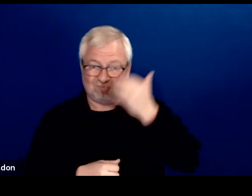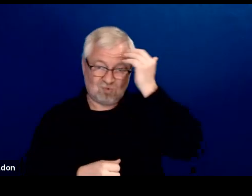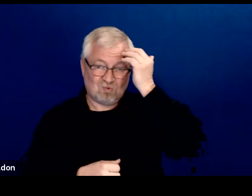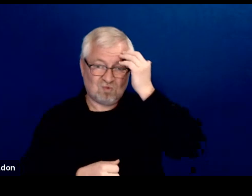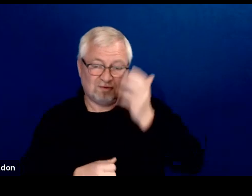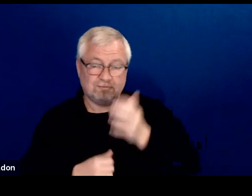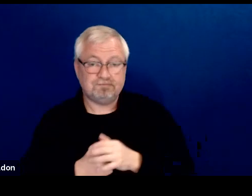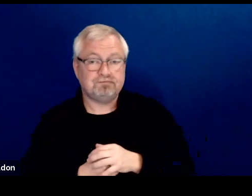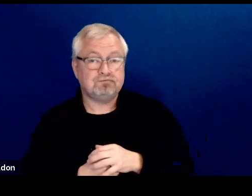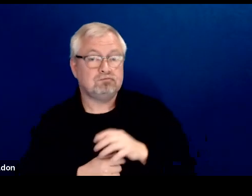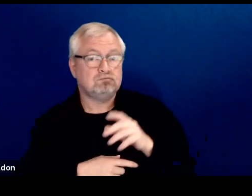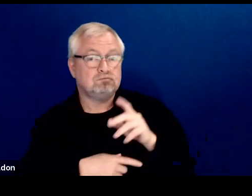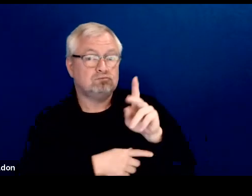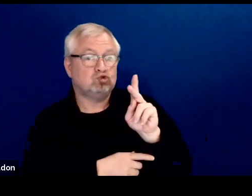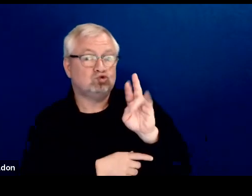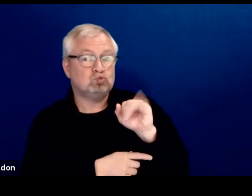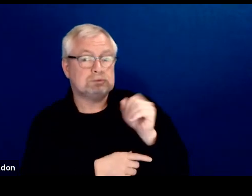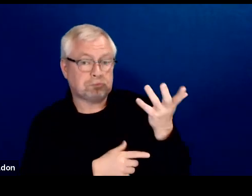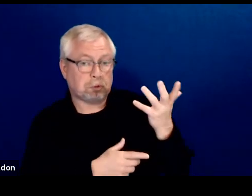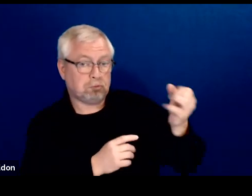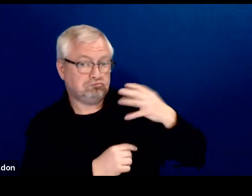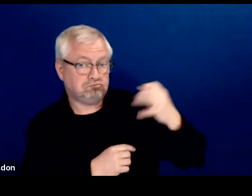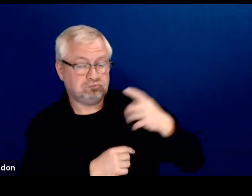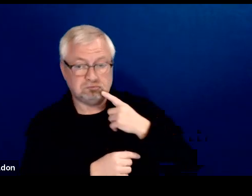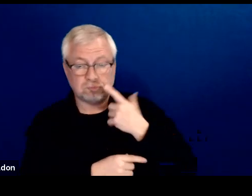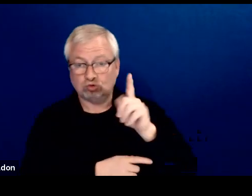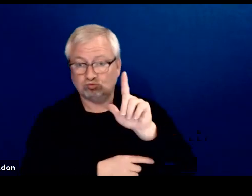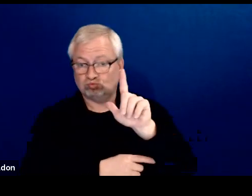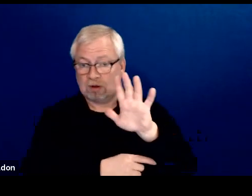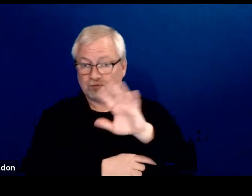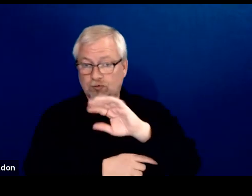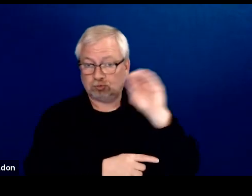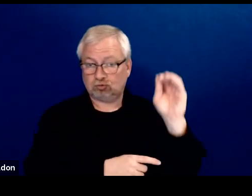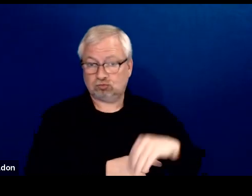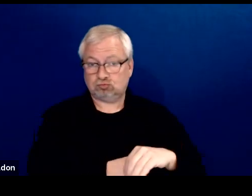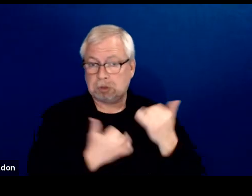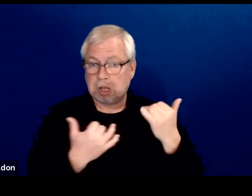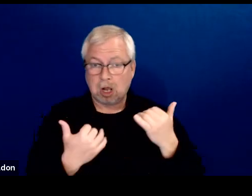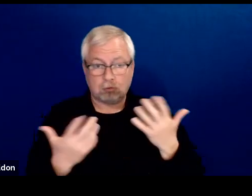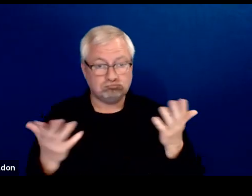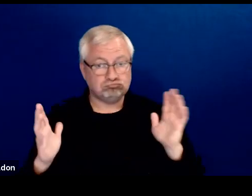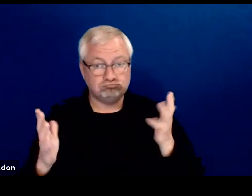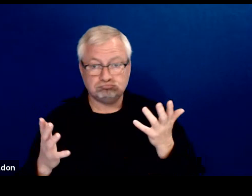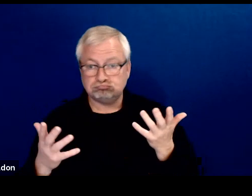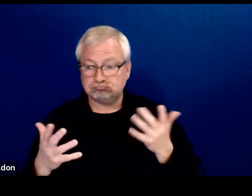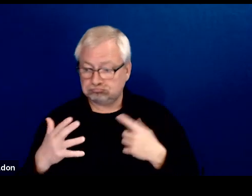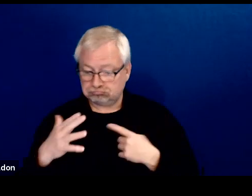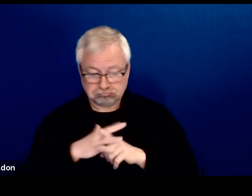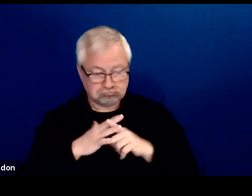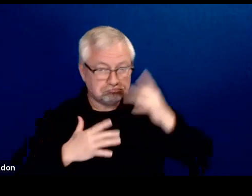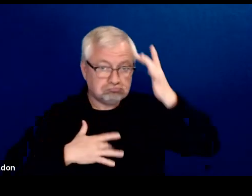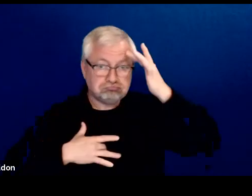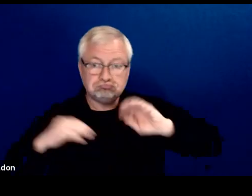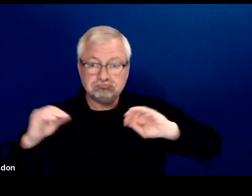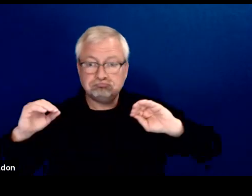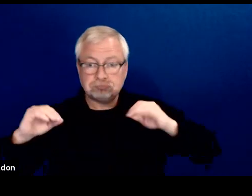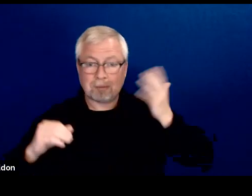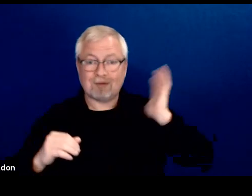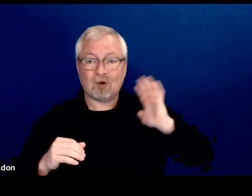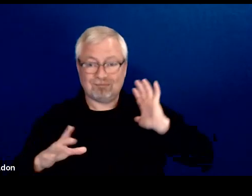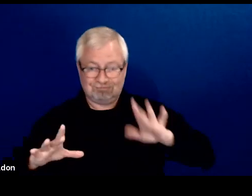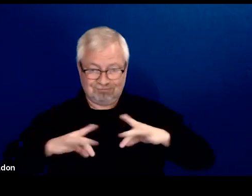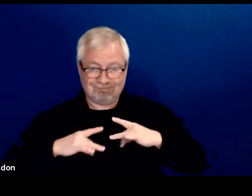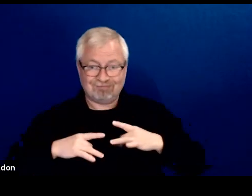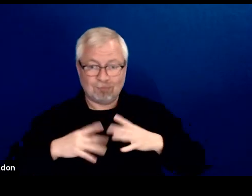are walking around asymptomatic that they didn't get anything on this, but they have it. That's the point what we're trying to do right now.